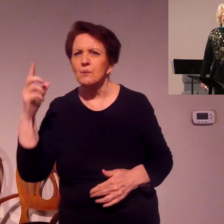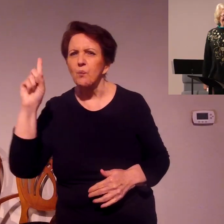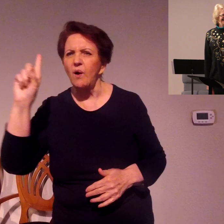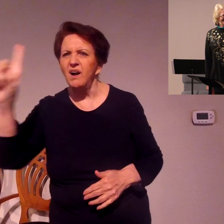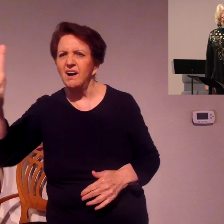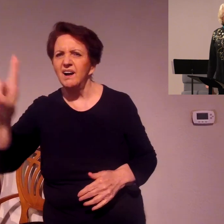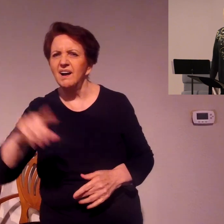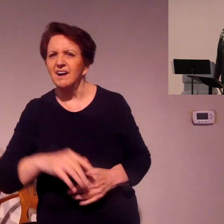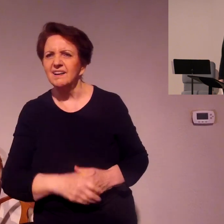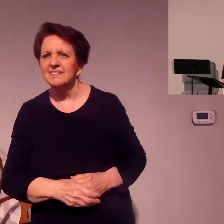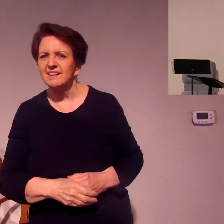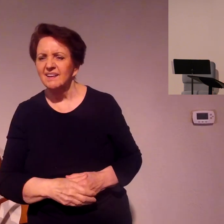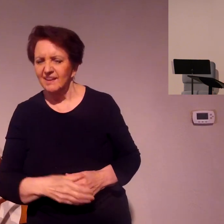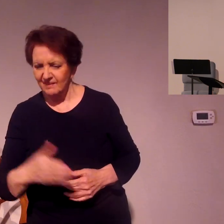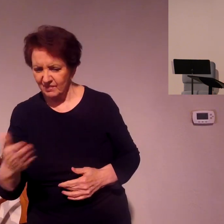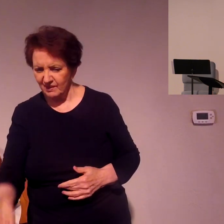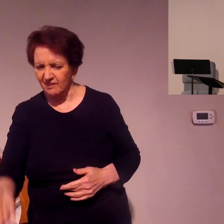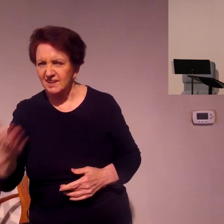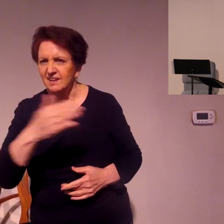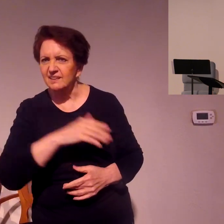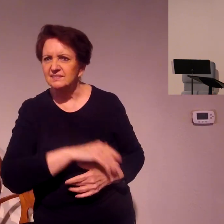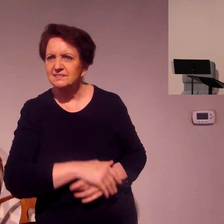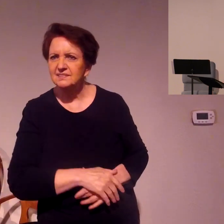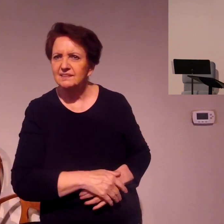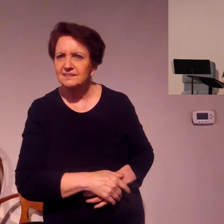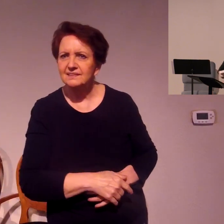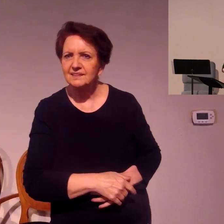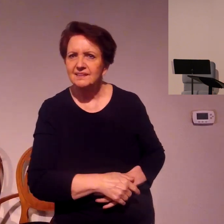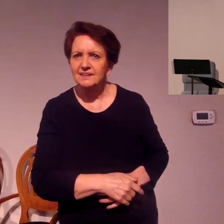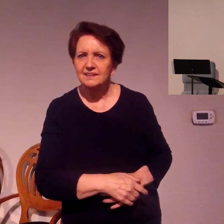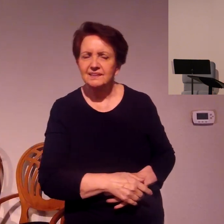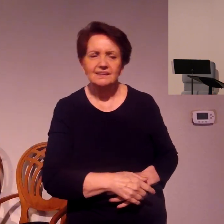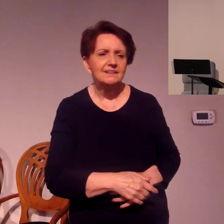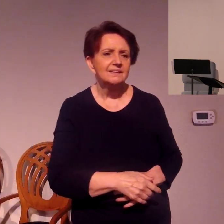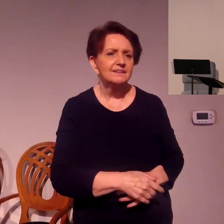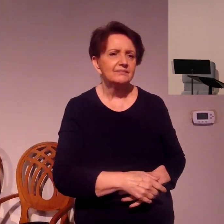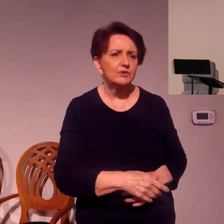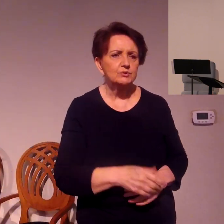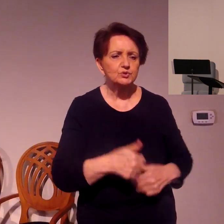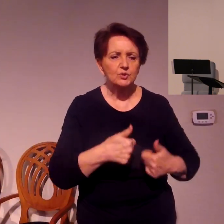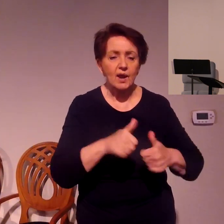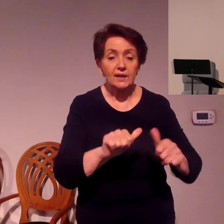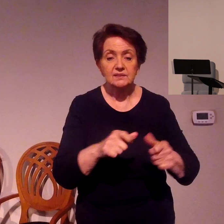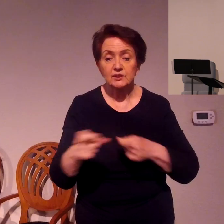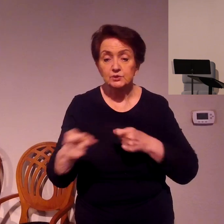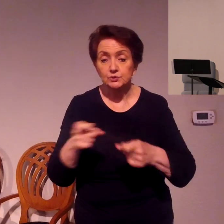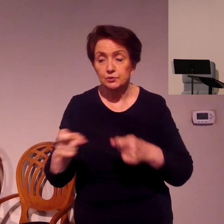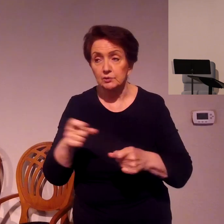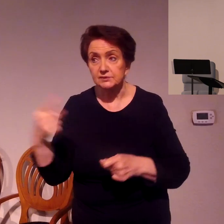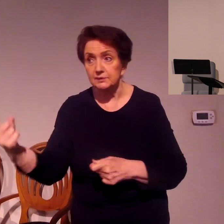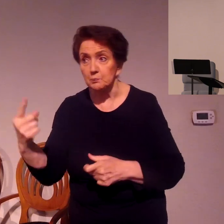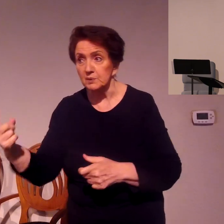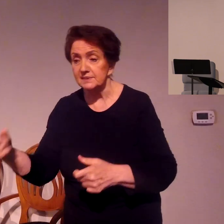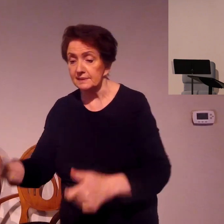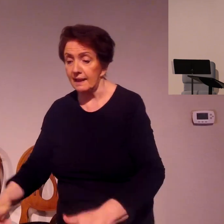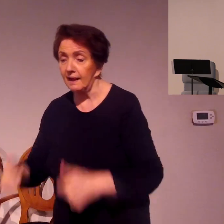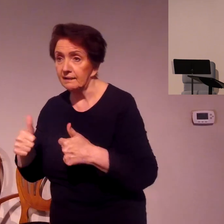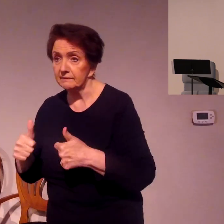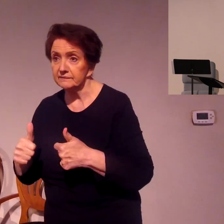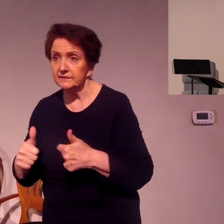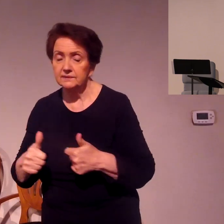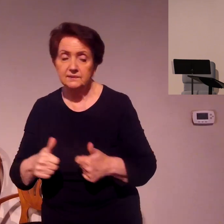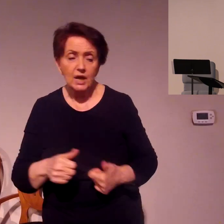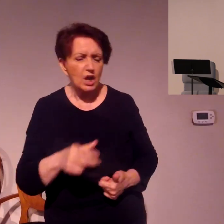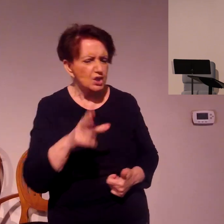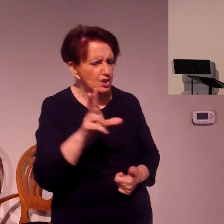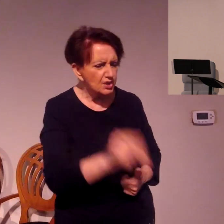there it is, right there. So when you're being about someone else's life, then you come in and say, nope, this